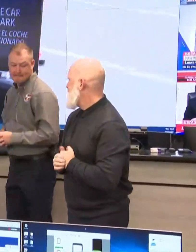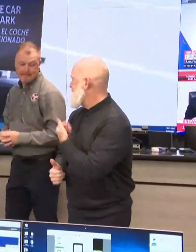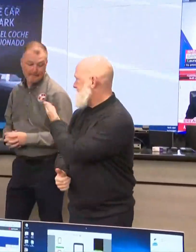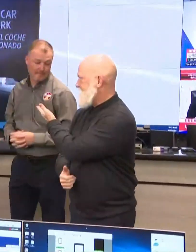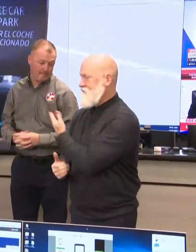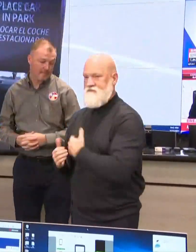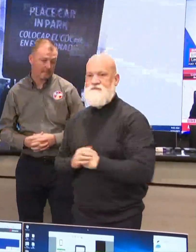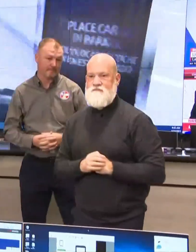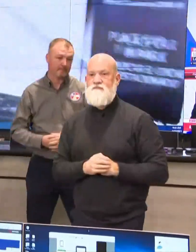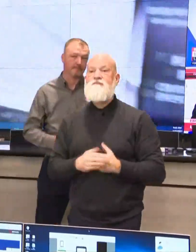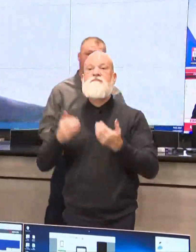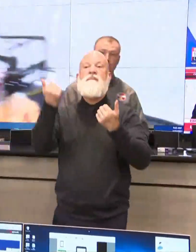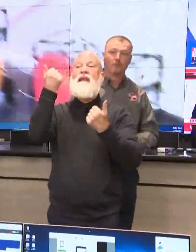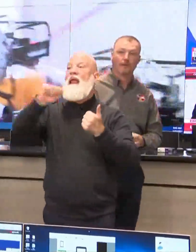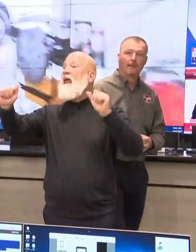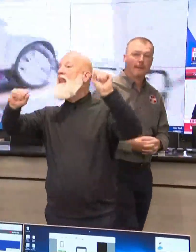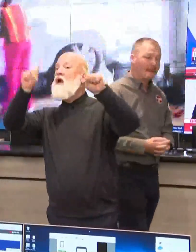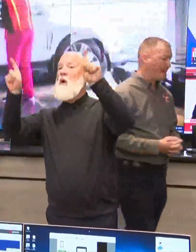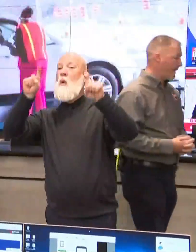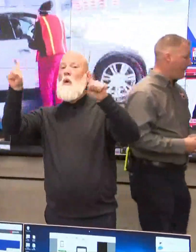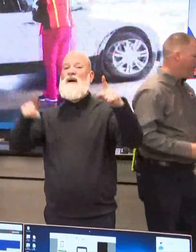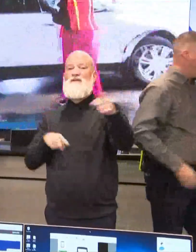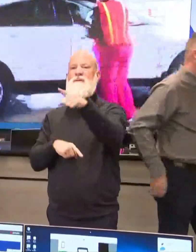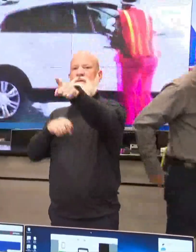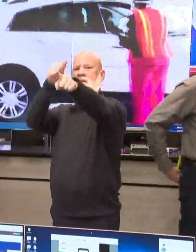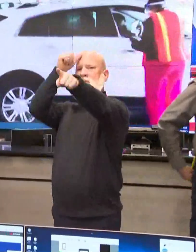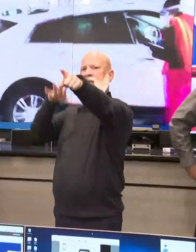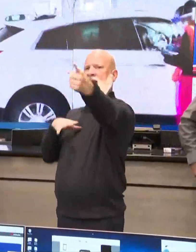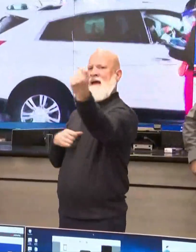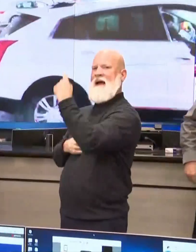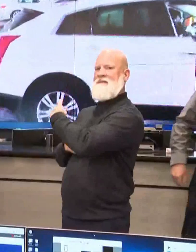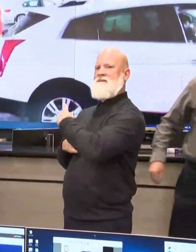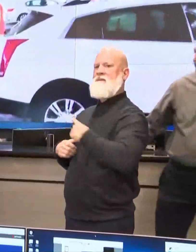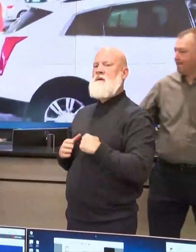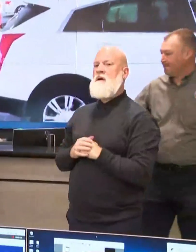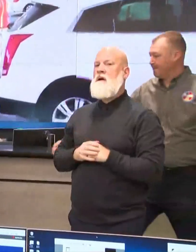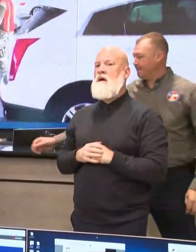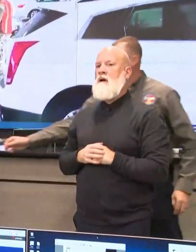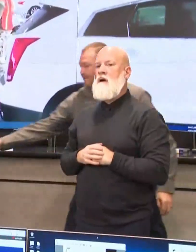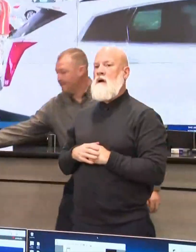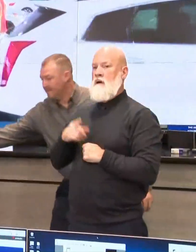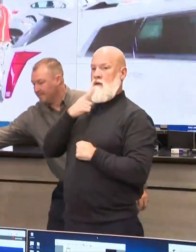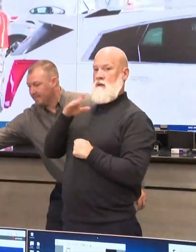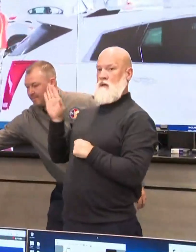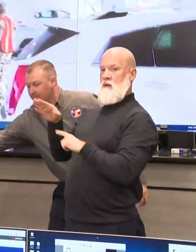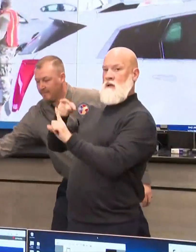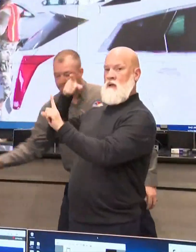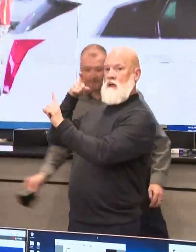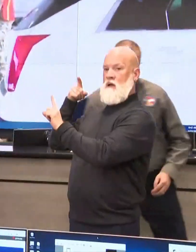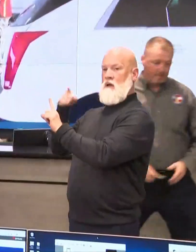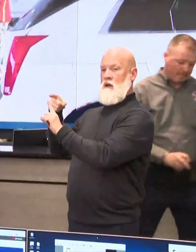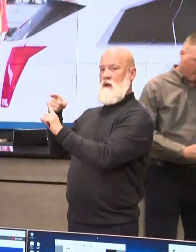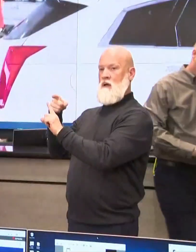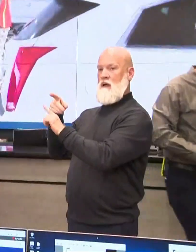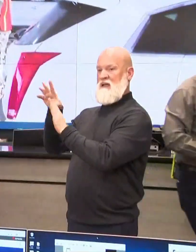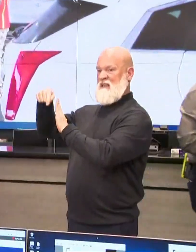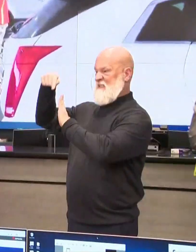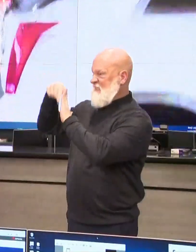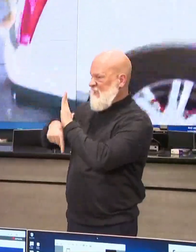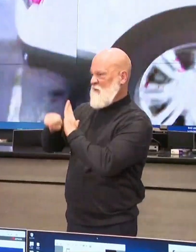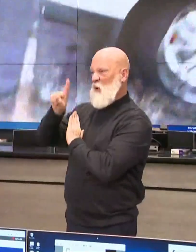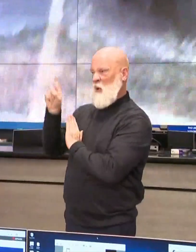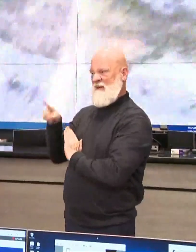questions? Anybody? Yeah, Governor, this is on topic, but a little bit beyond. There are efforts now in the